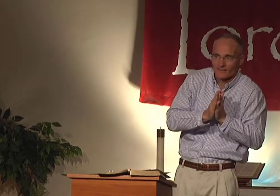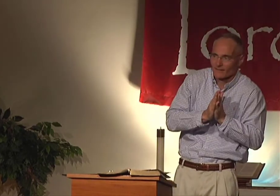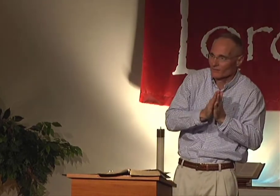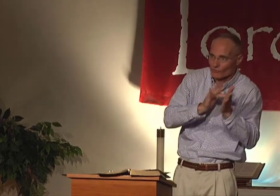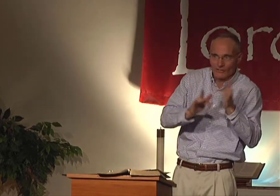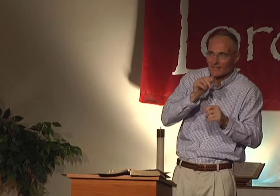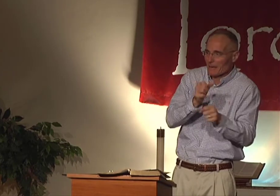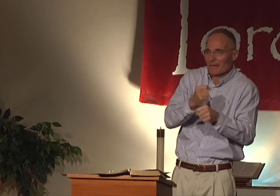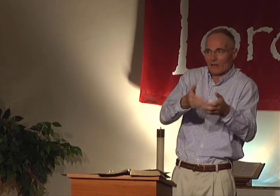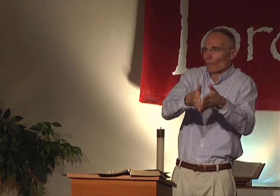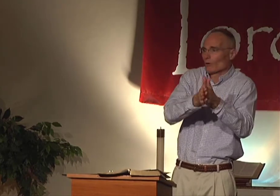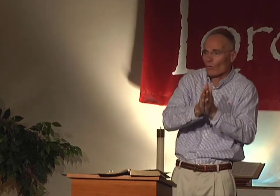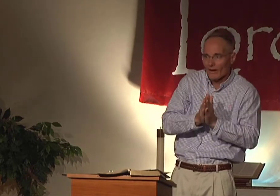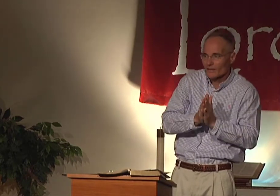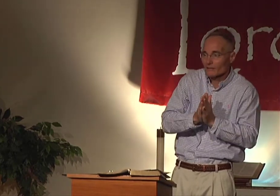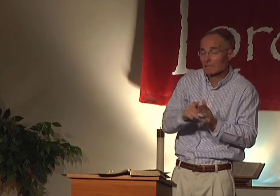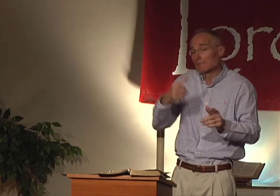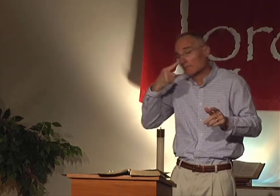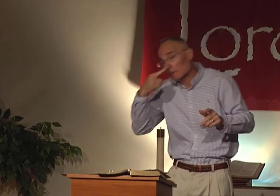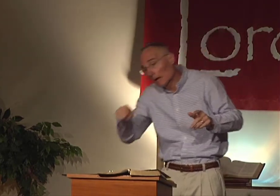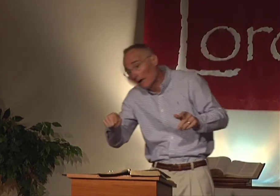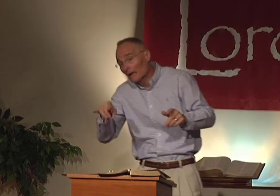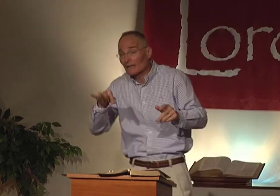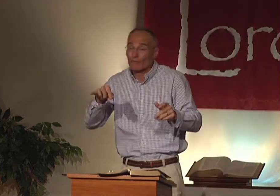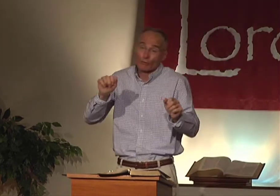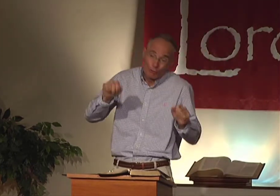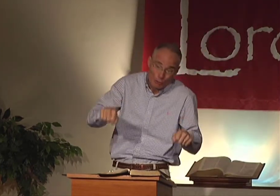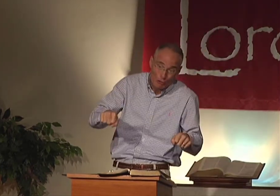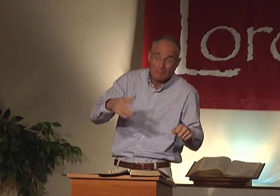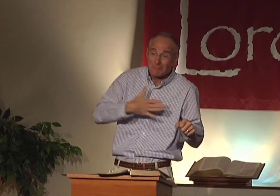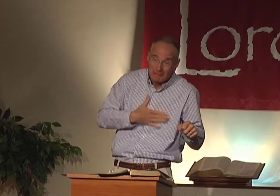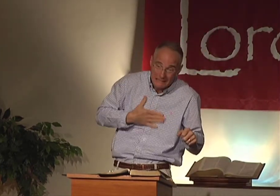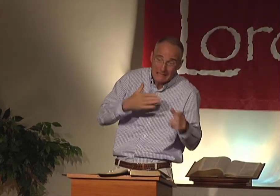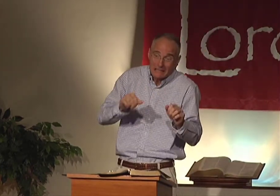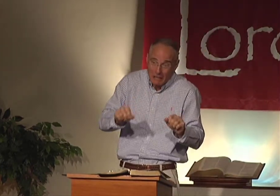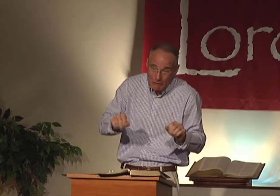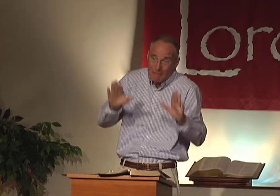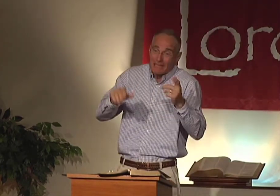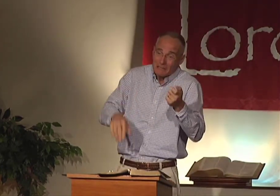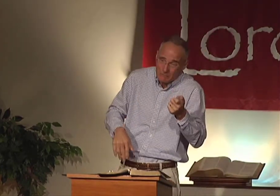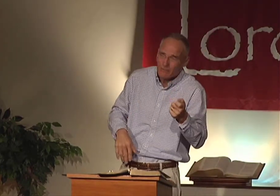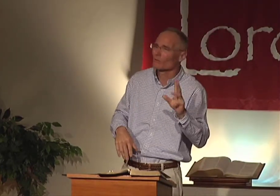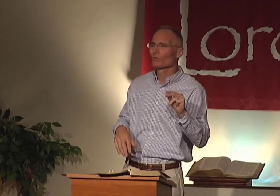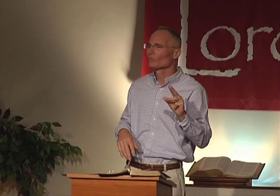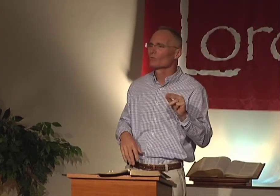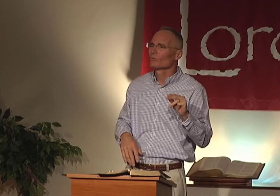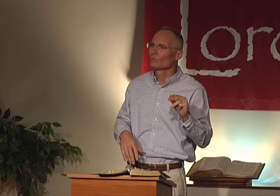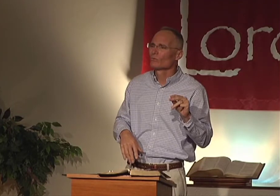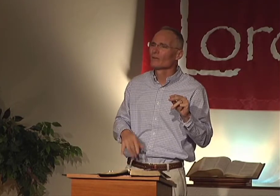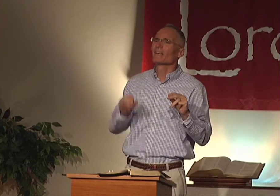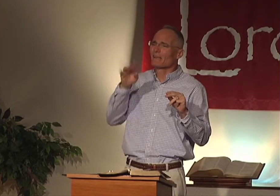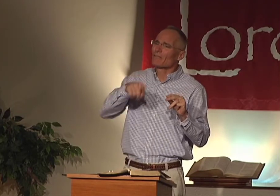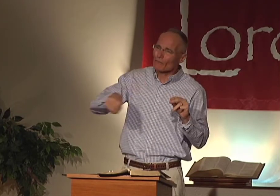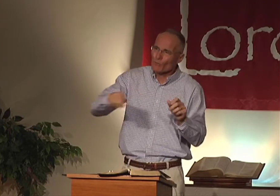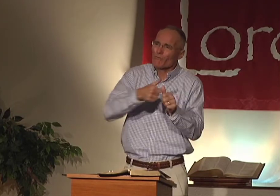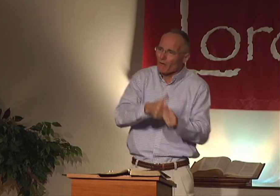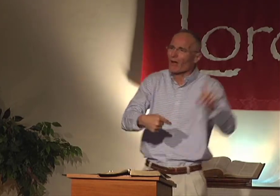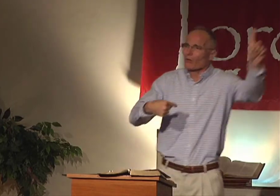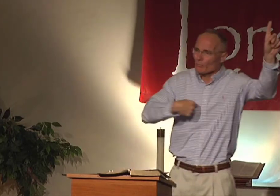It's not a request. He's not making a request. You know, if you don't mind, if you could kind of please to sacrifice a little. Nope. If